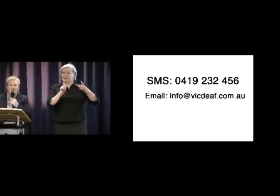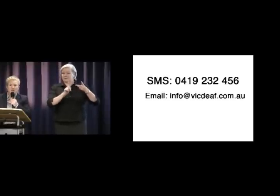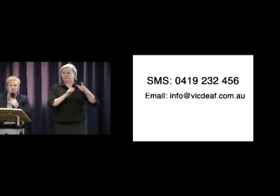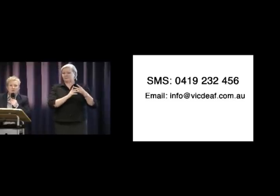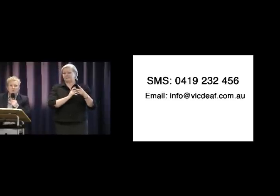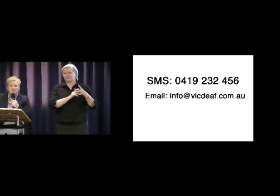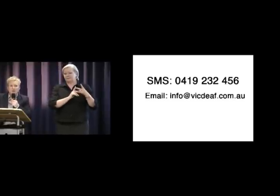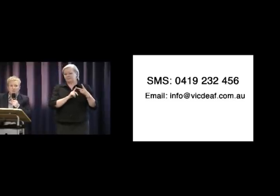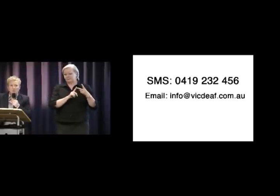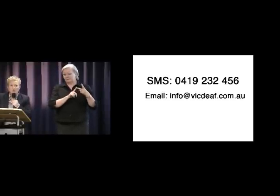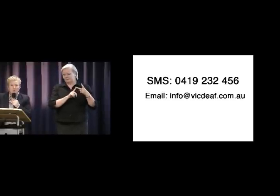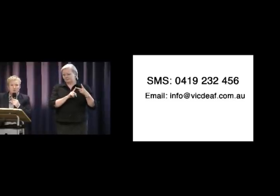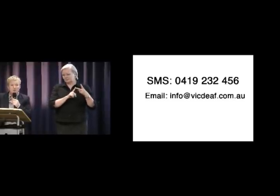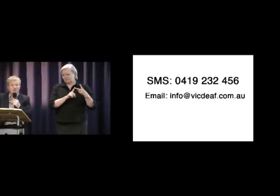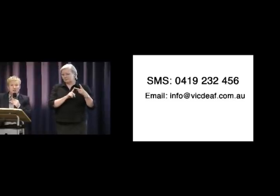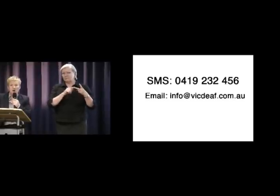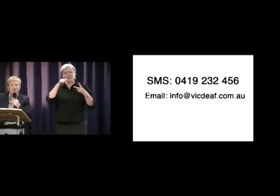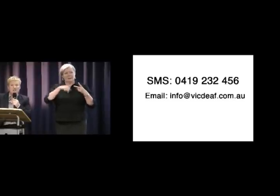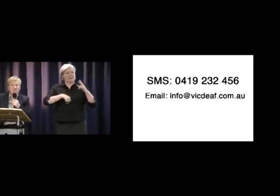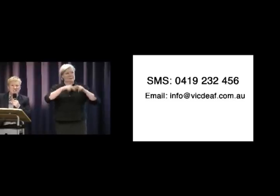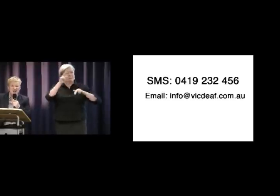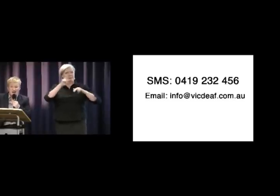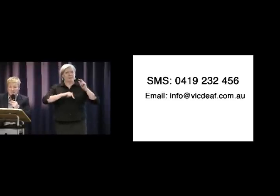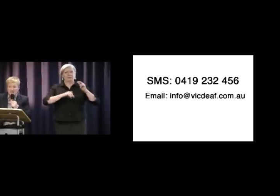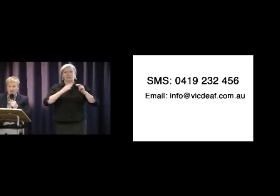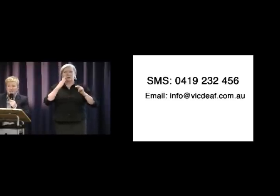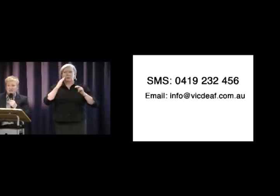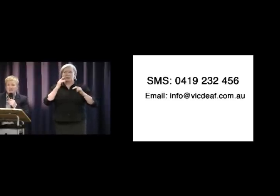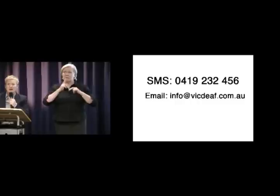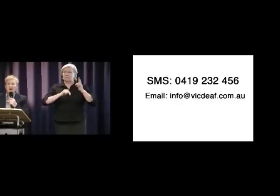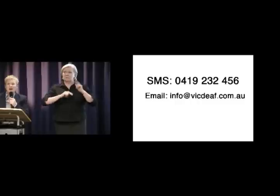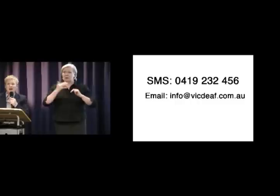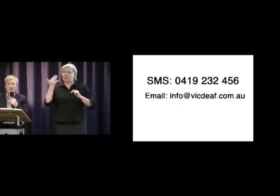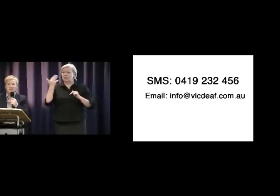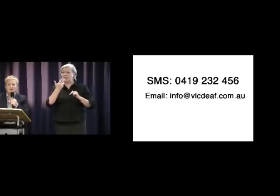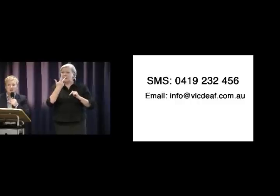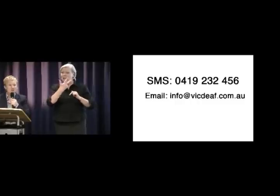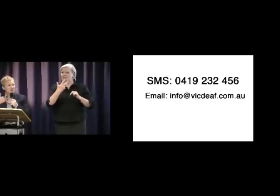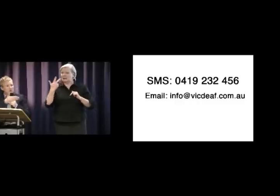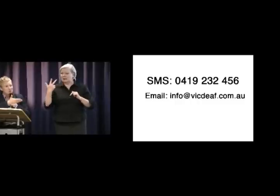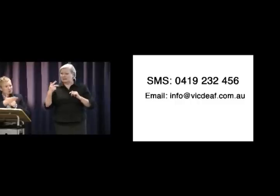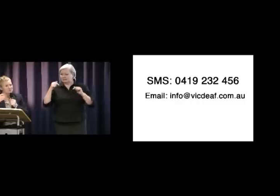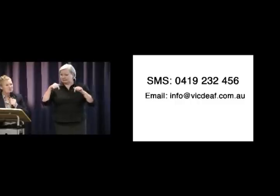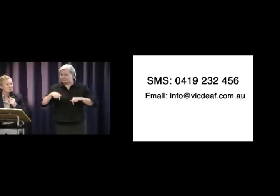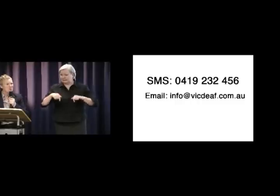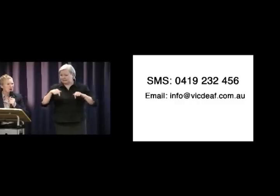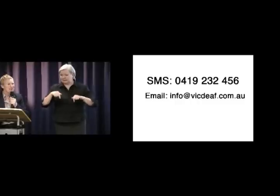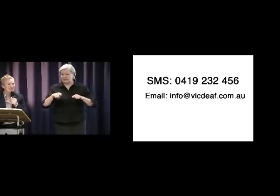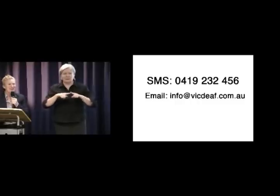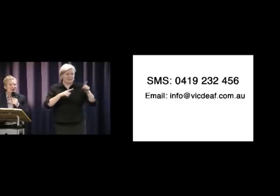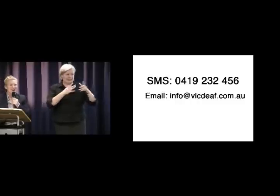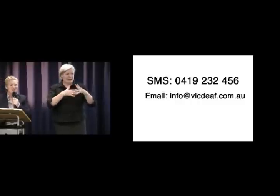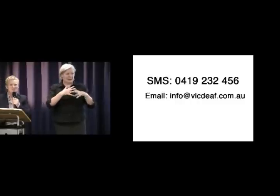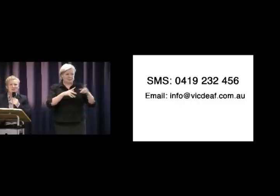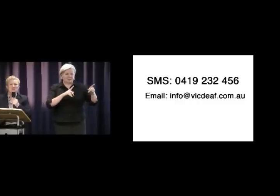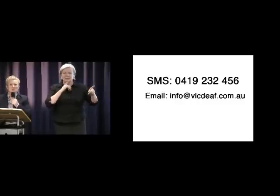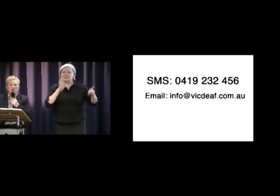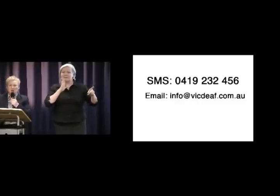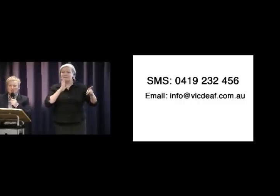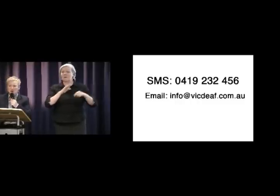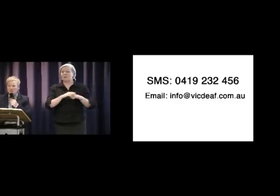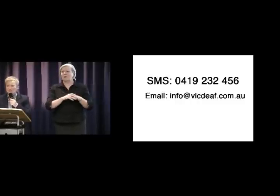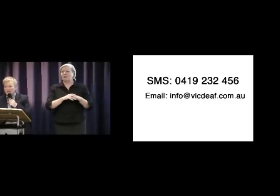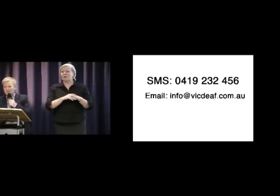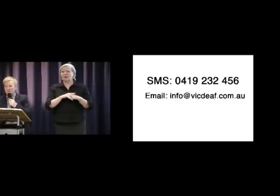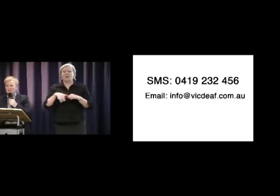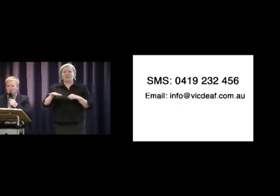about this building was built in 1988, and as Andrew said before, there's some